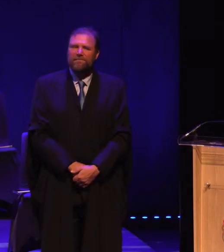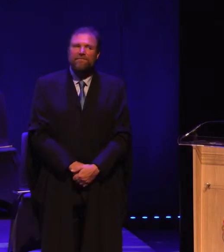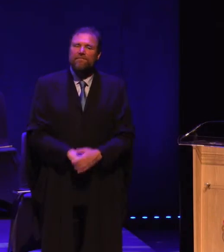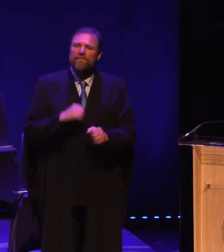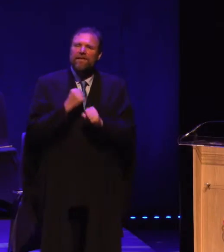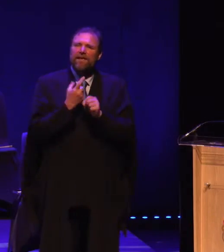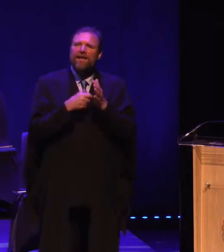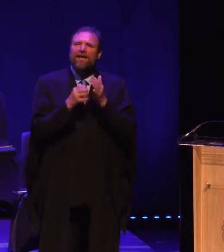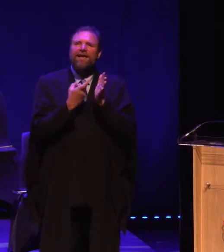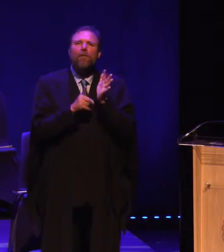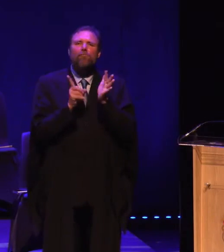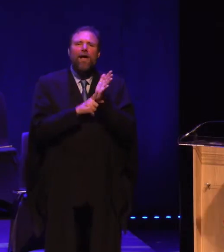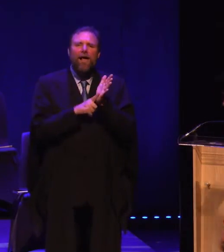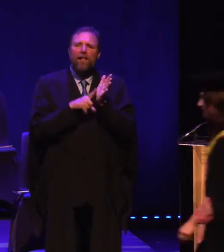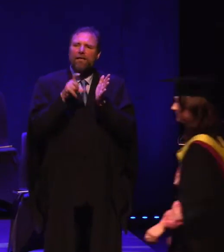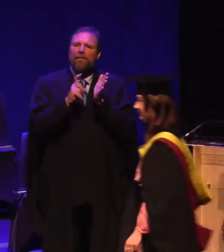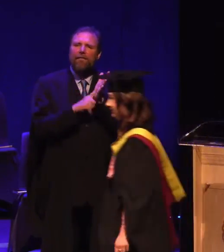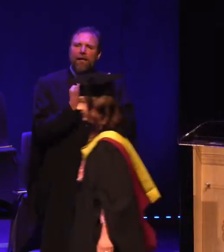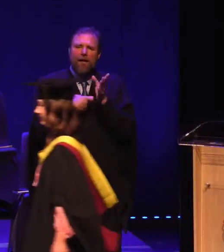Gabrielle Clark.